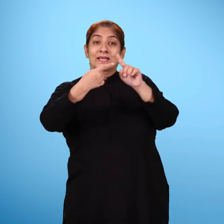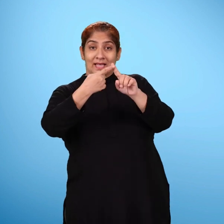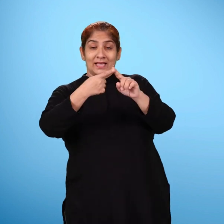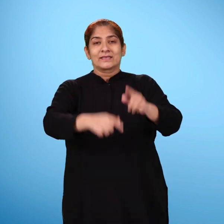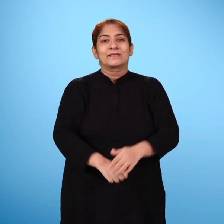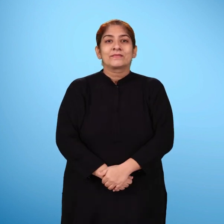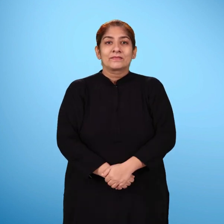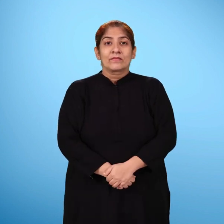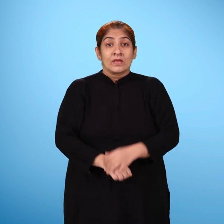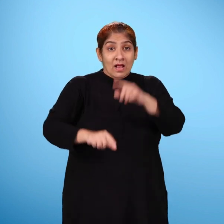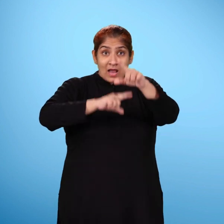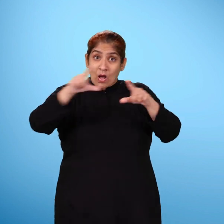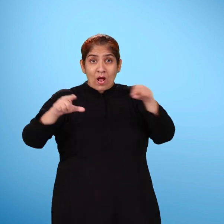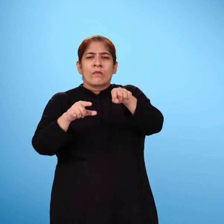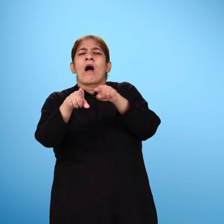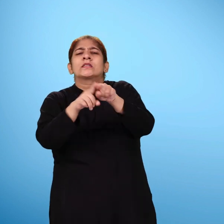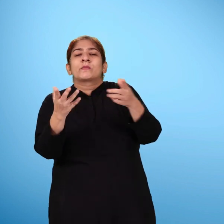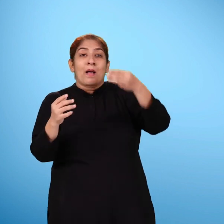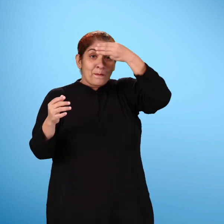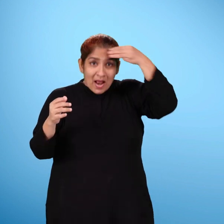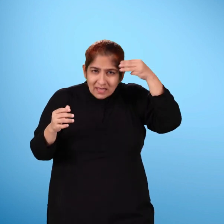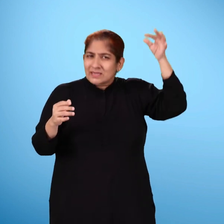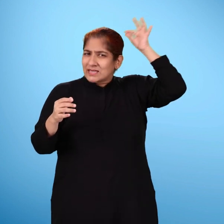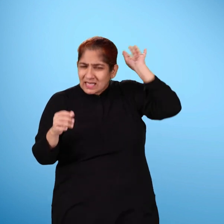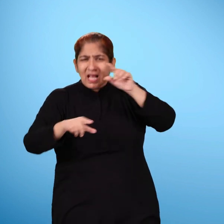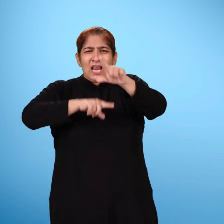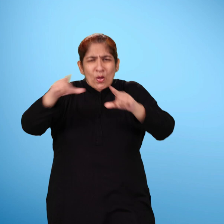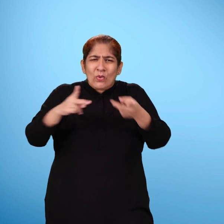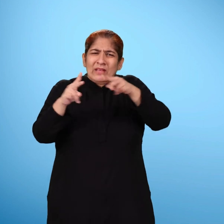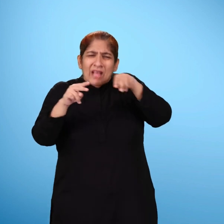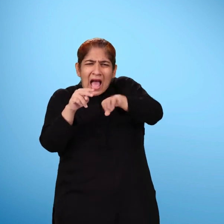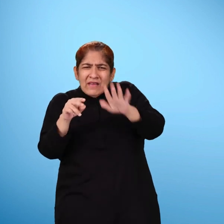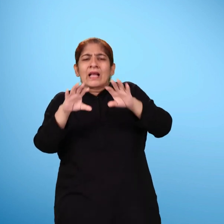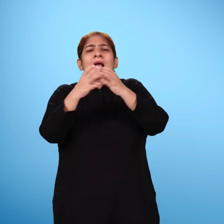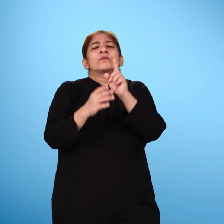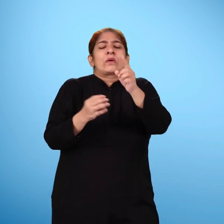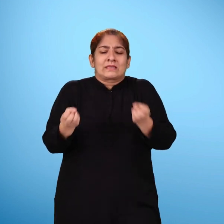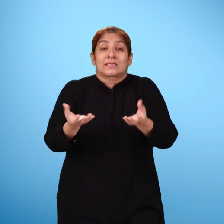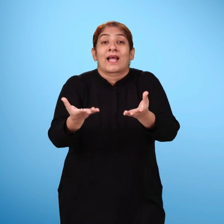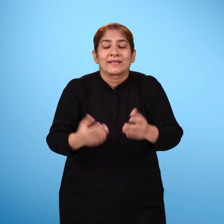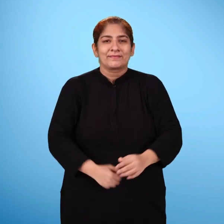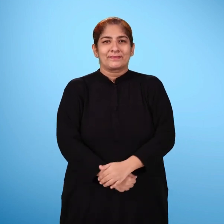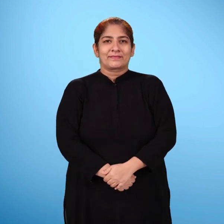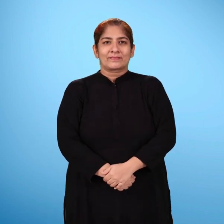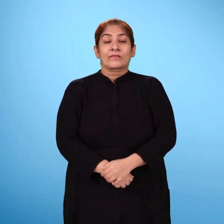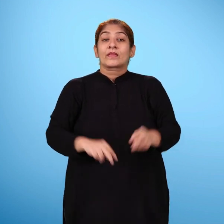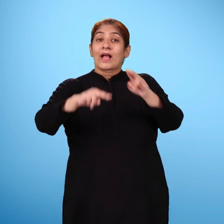E. Classical languages like Sanskrit from class 1 onwards. Option